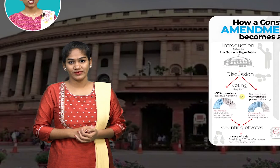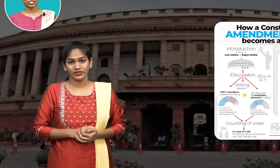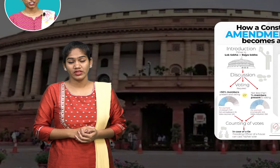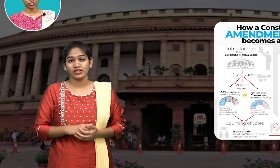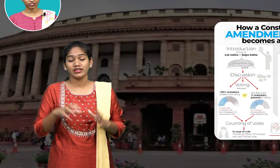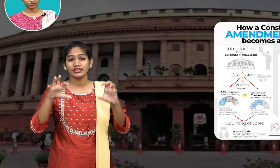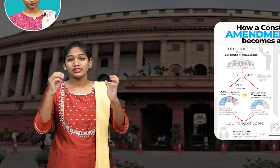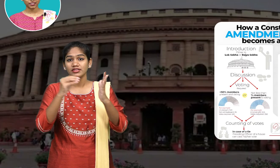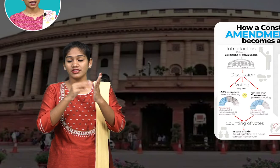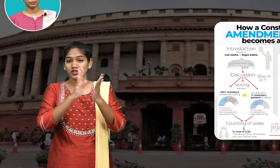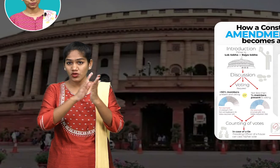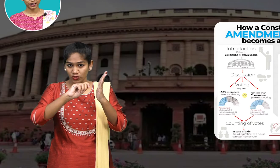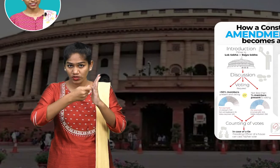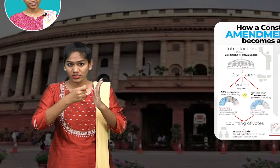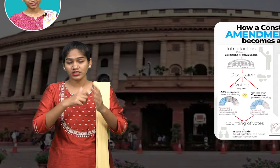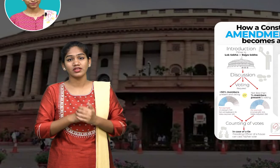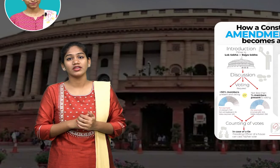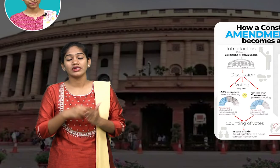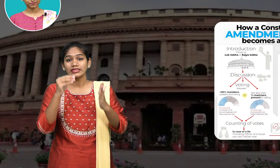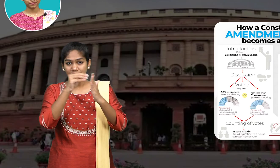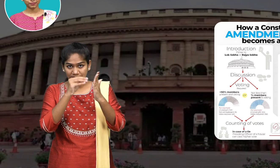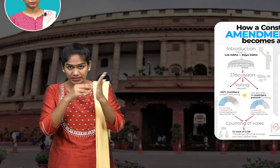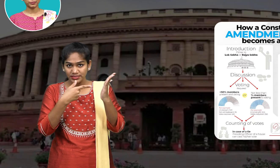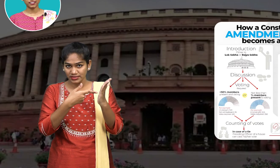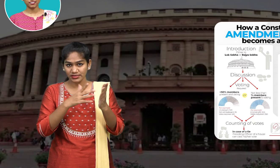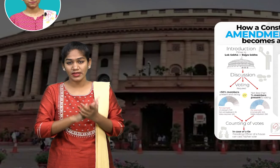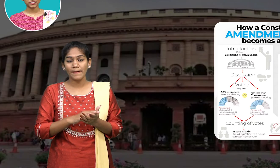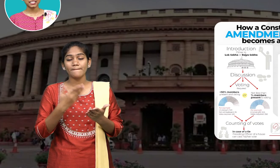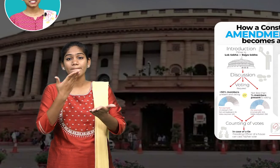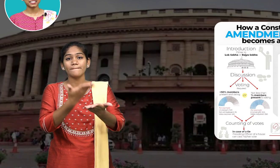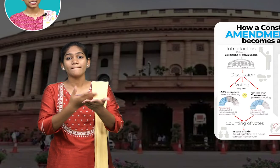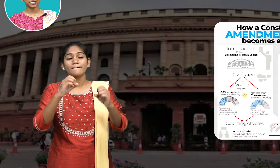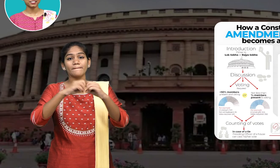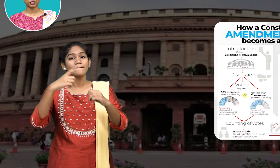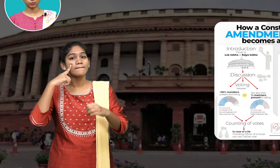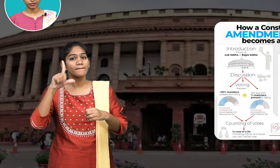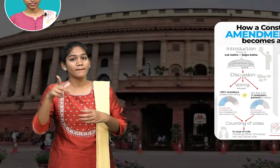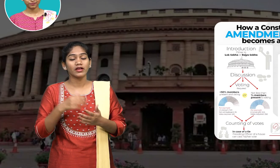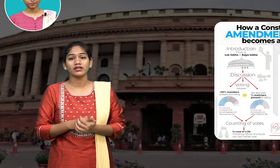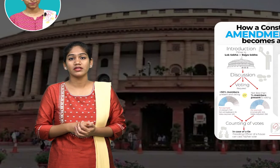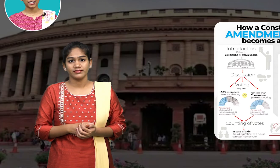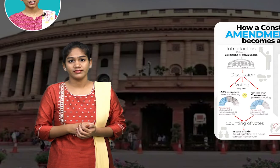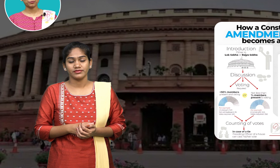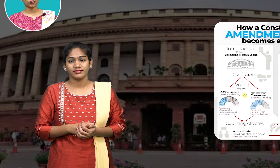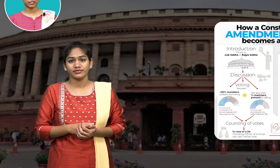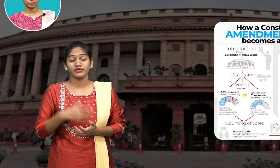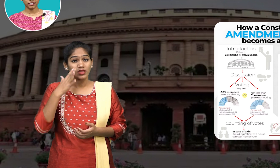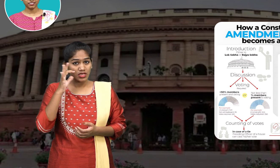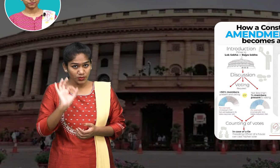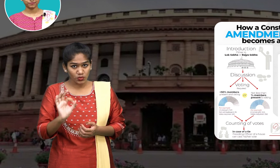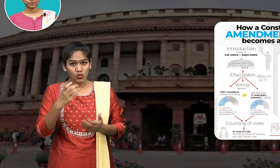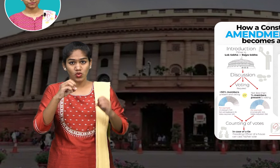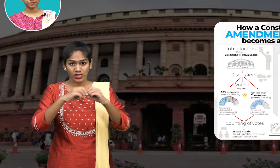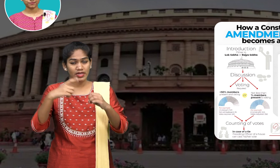The Constitution Amendment Bill is considered to be an important